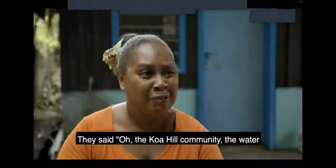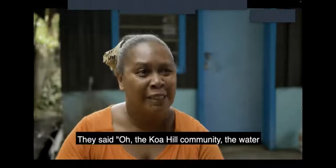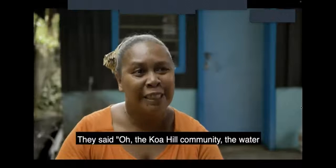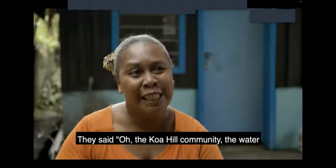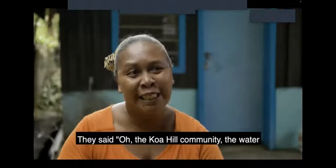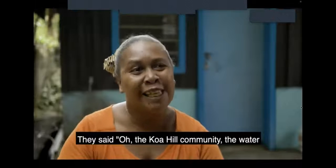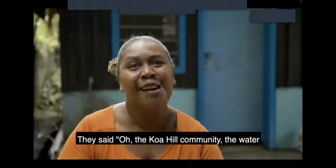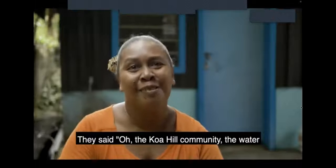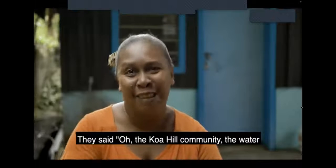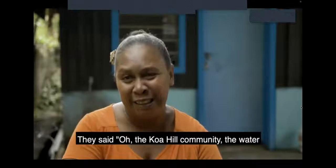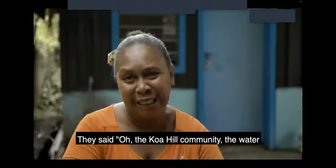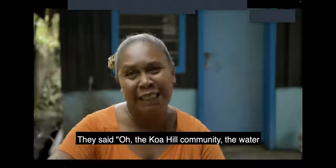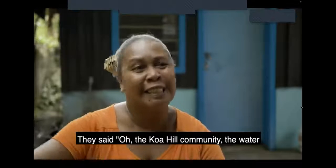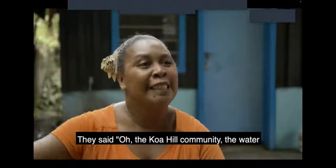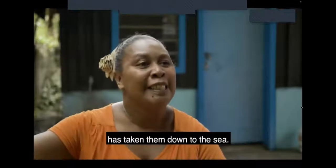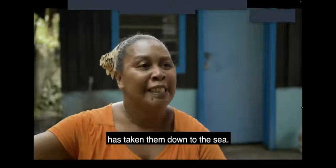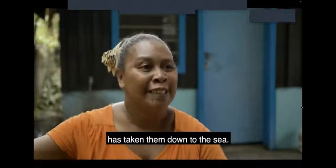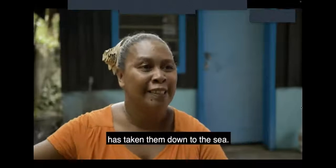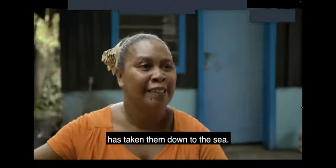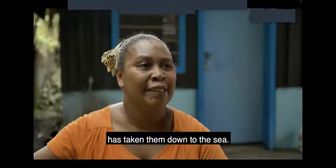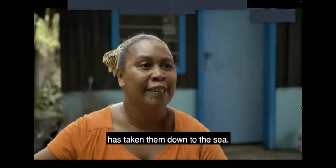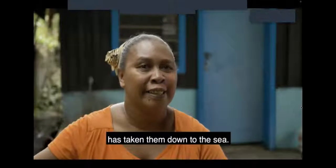in community, what is